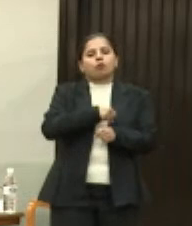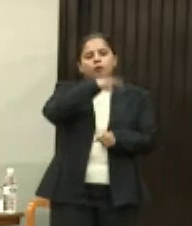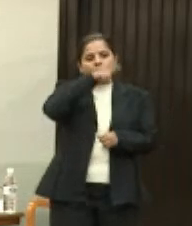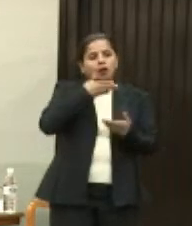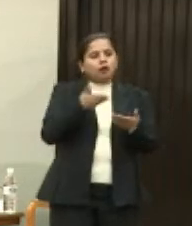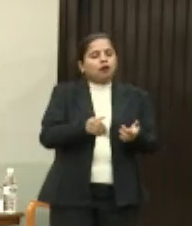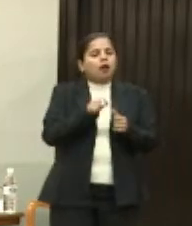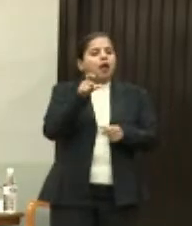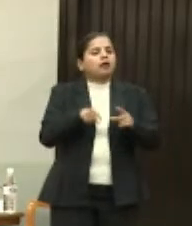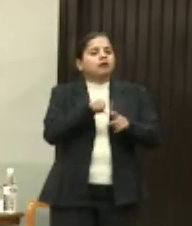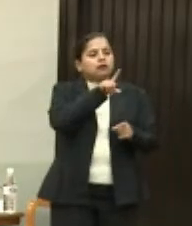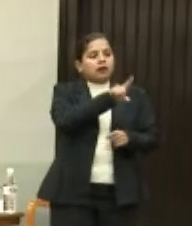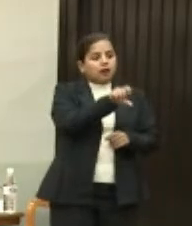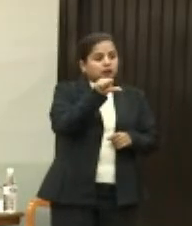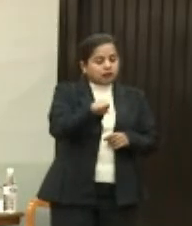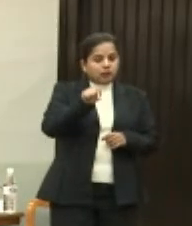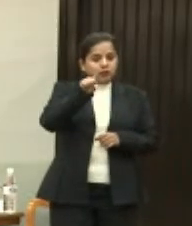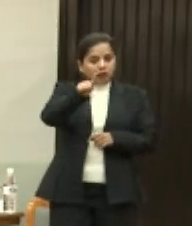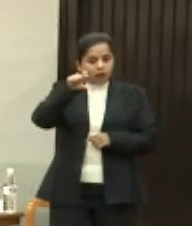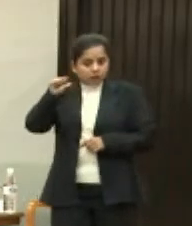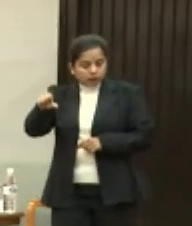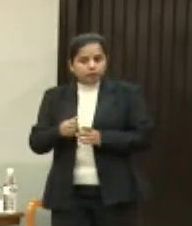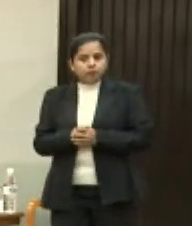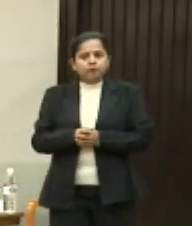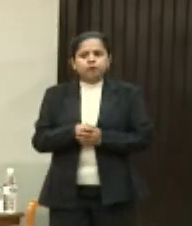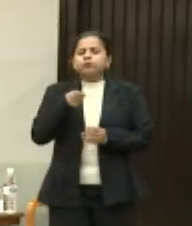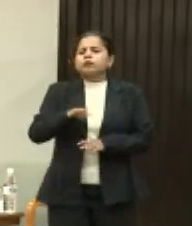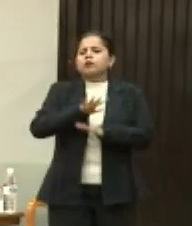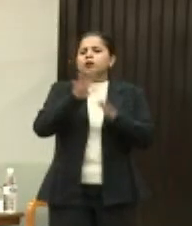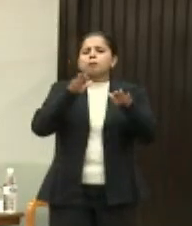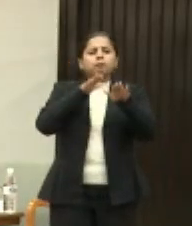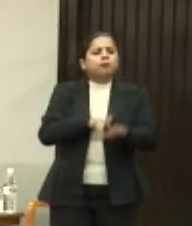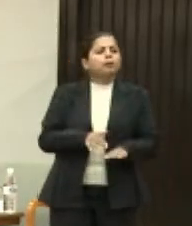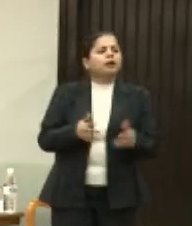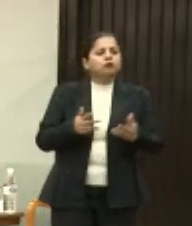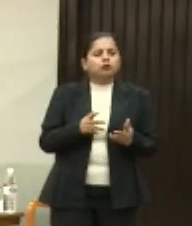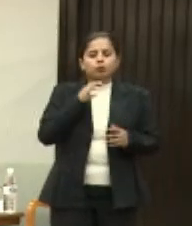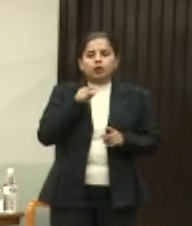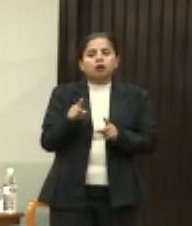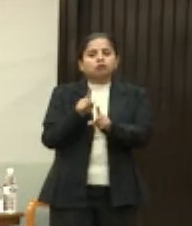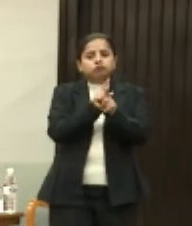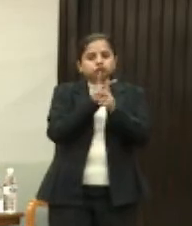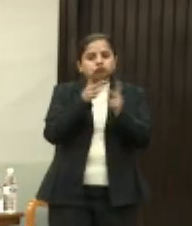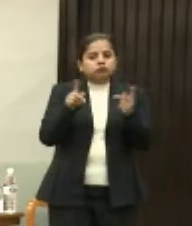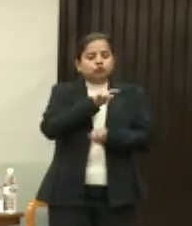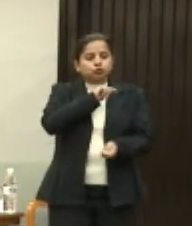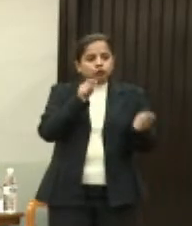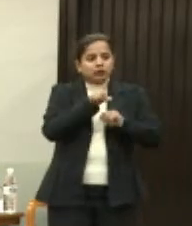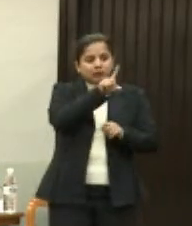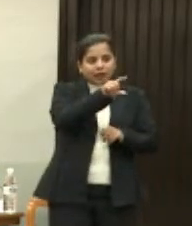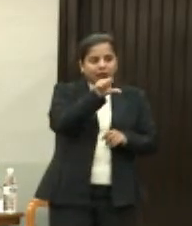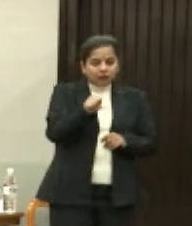of 1919, which is largely based on the Morley Minto reforms of